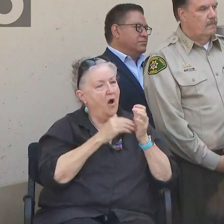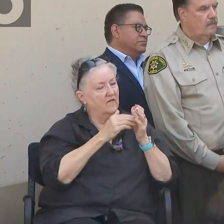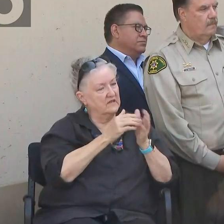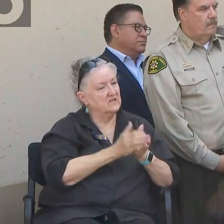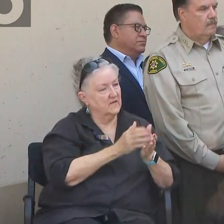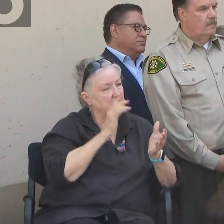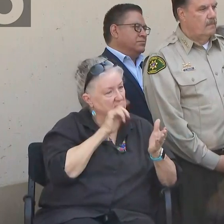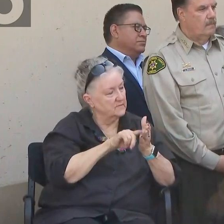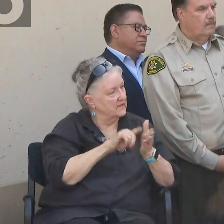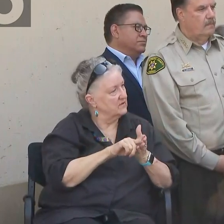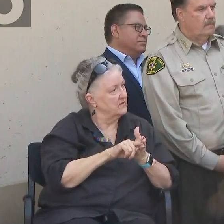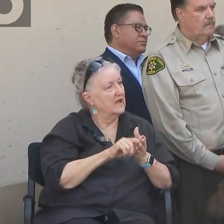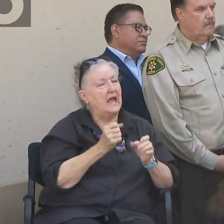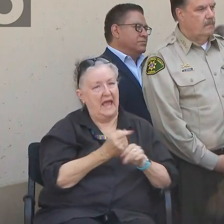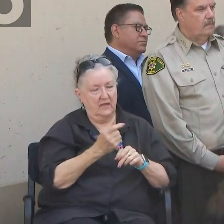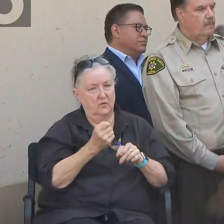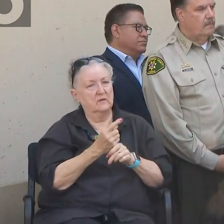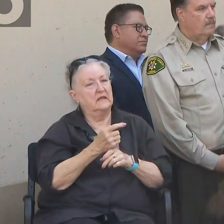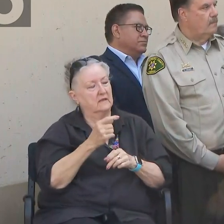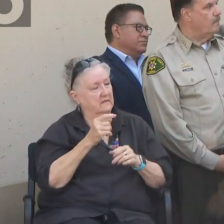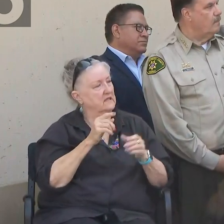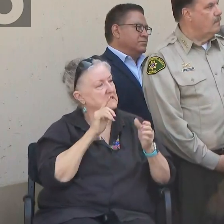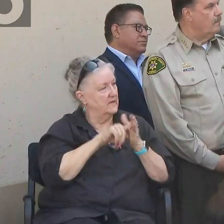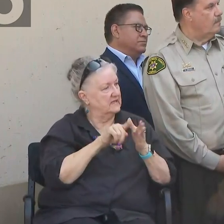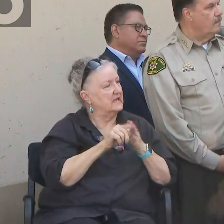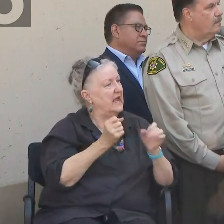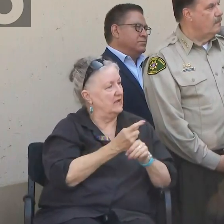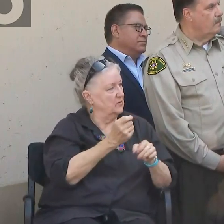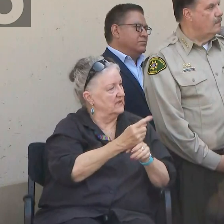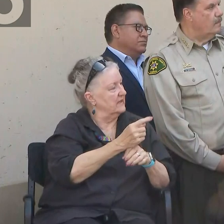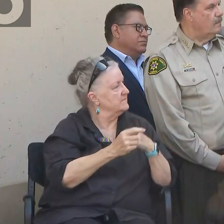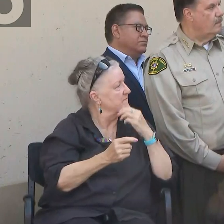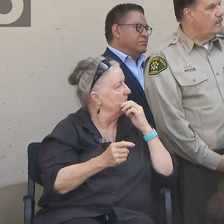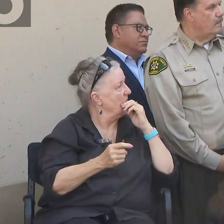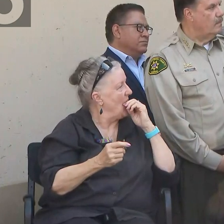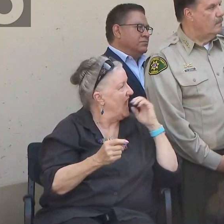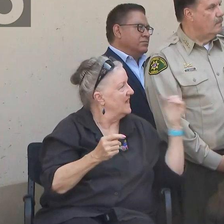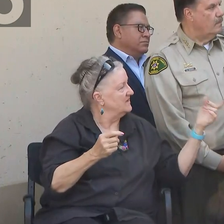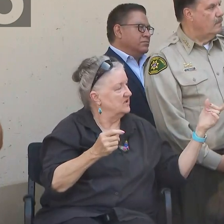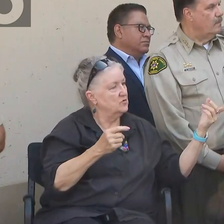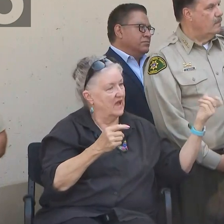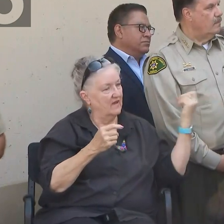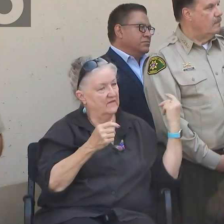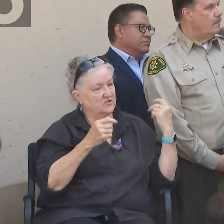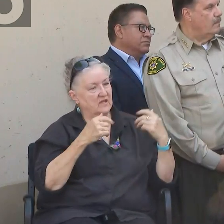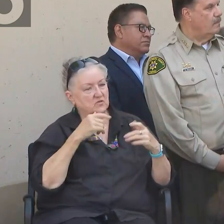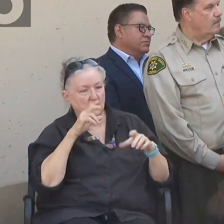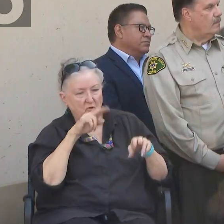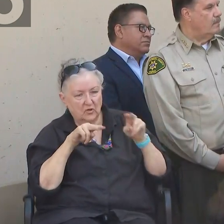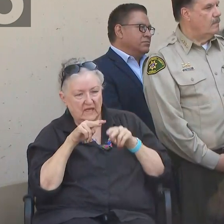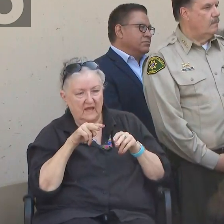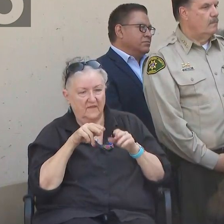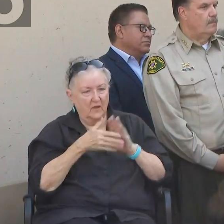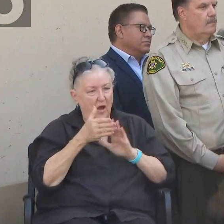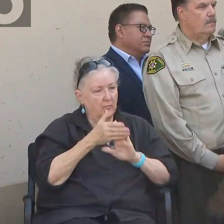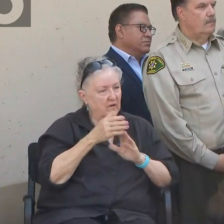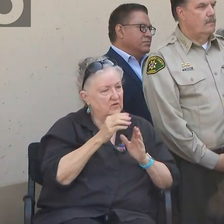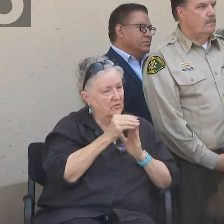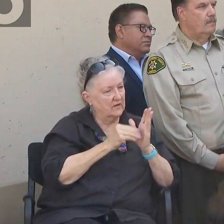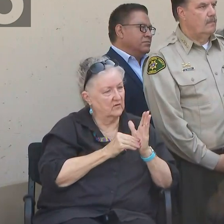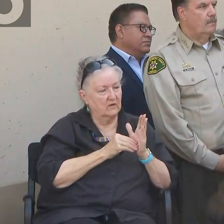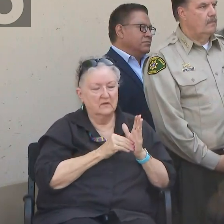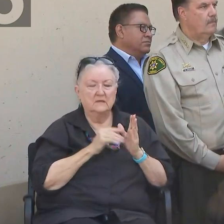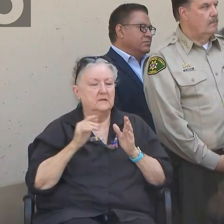A vessel is inspected annually by the Coast Guard. Have you had a chance to look at the vessel operator's record? Have they had violations? They have been in